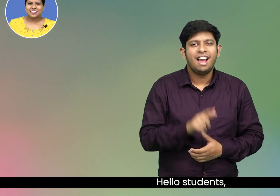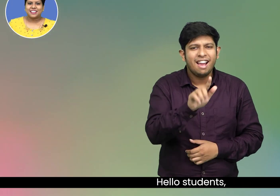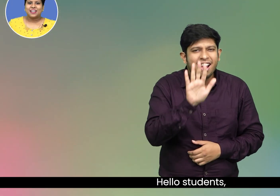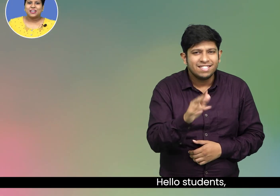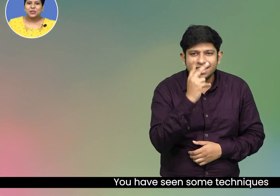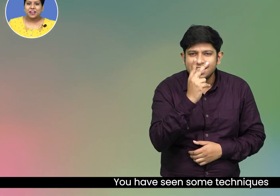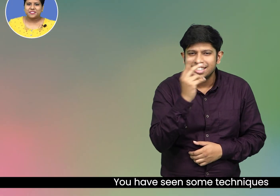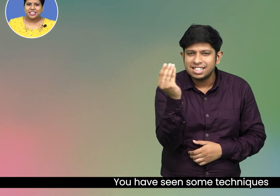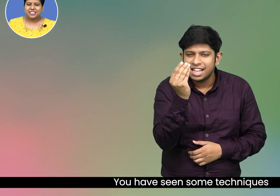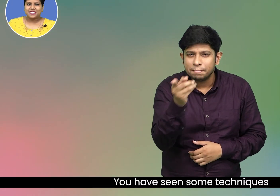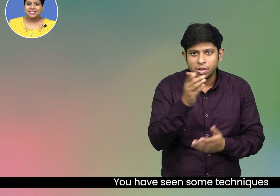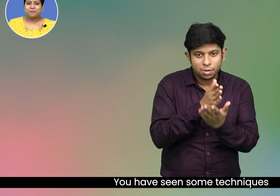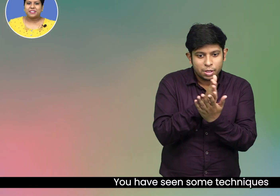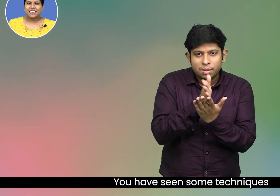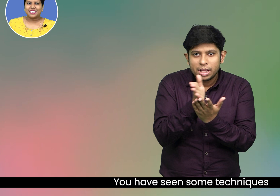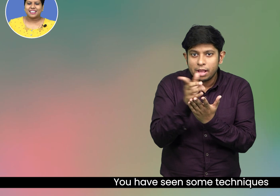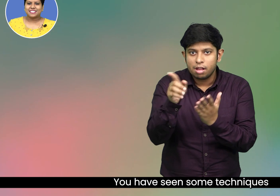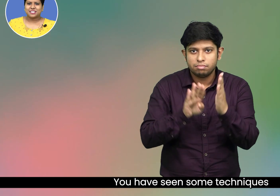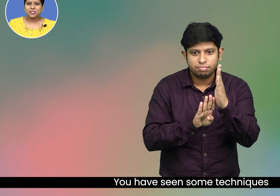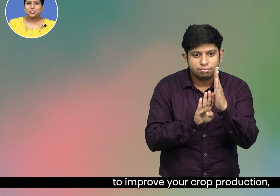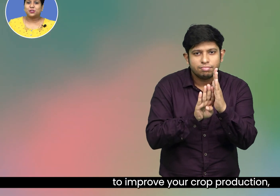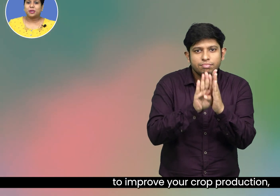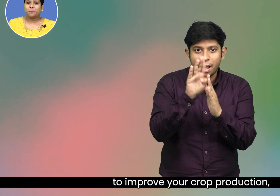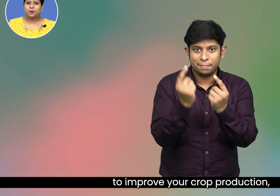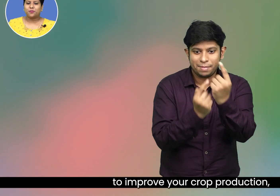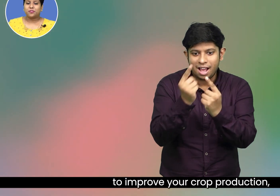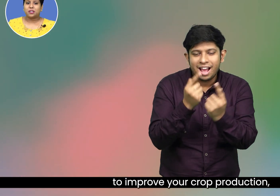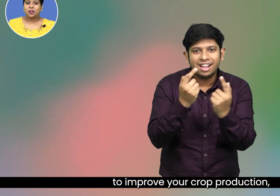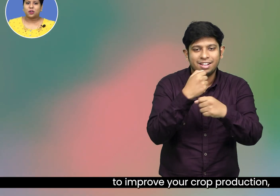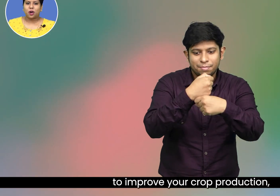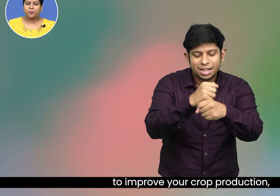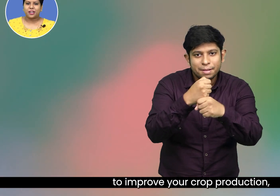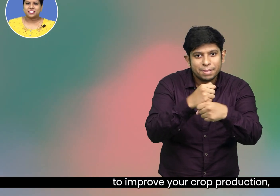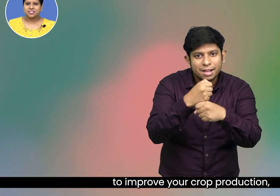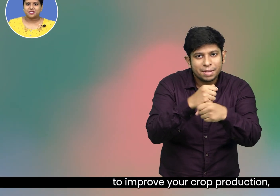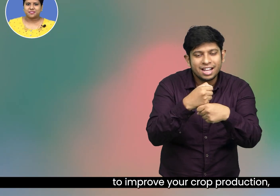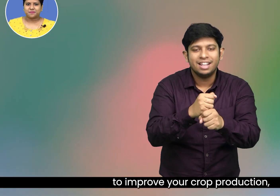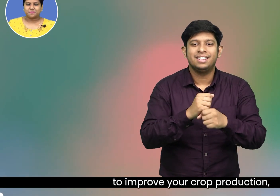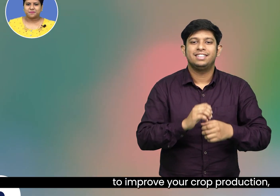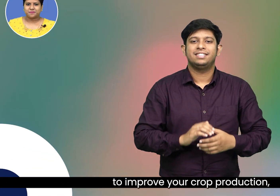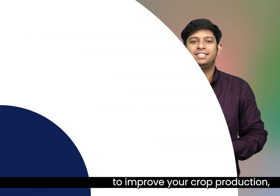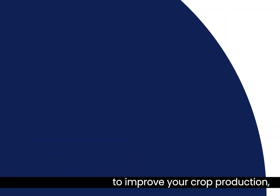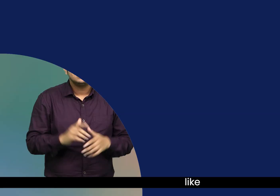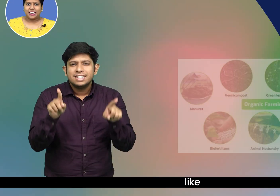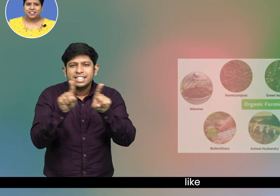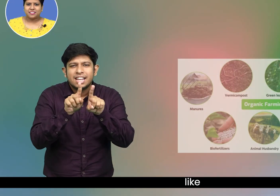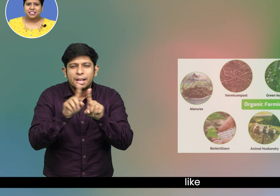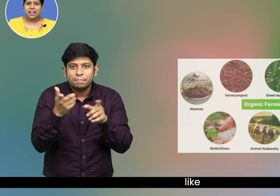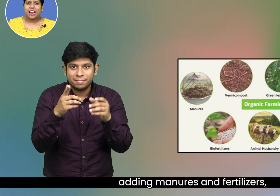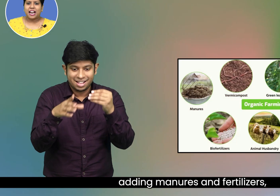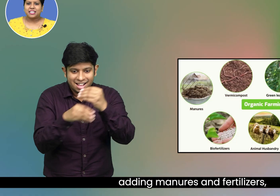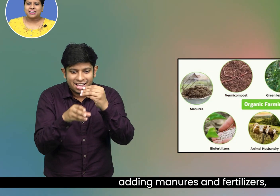students. You have seen some techniques to improve your crop production,